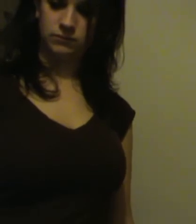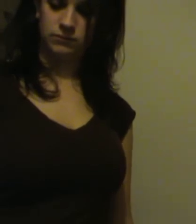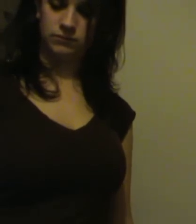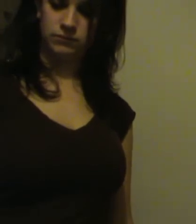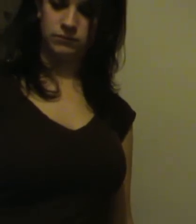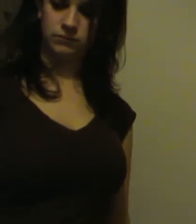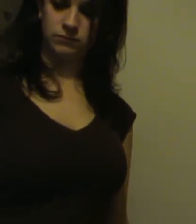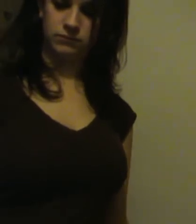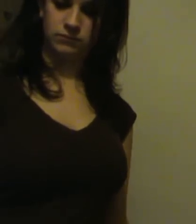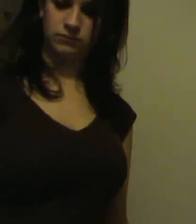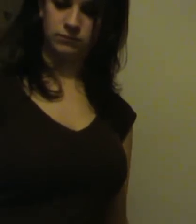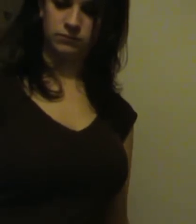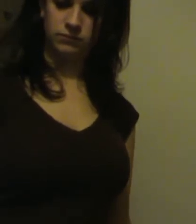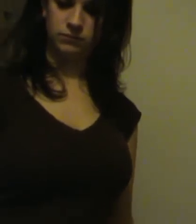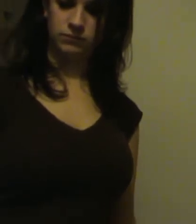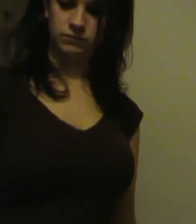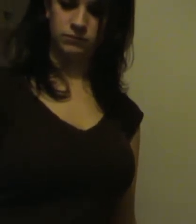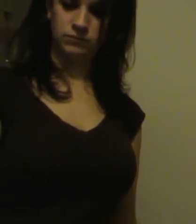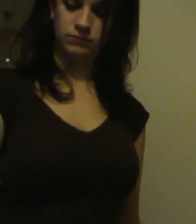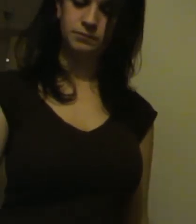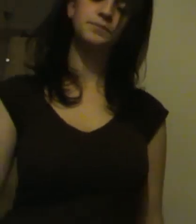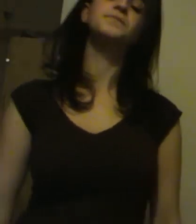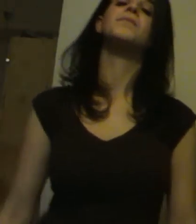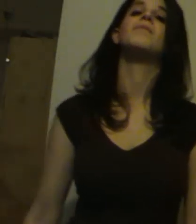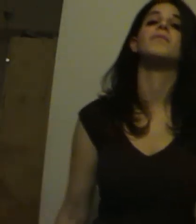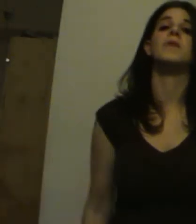your forearms on the table until